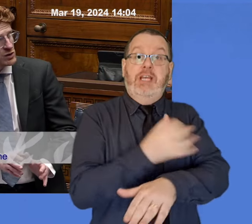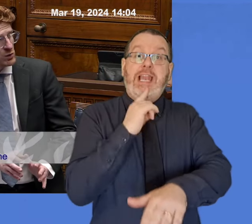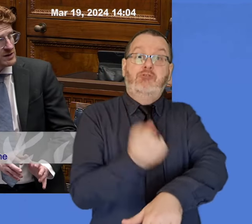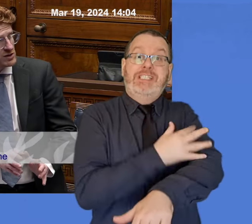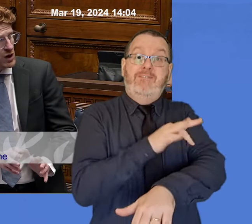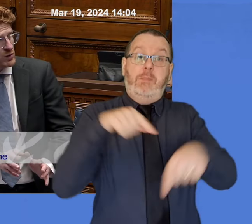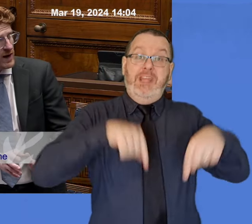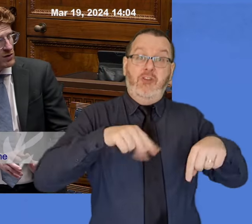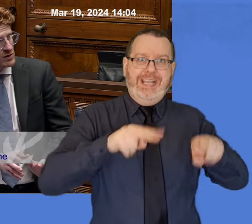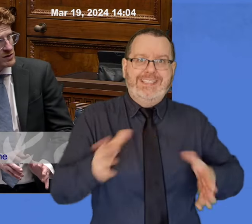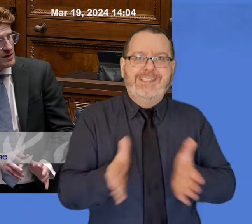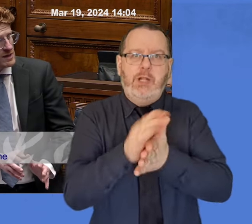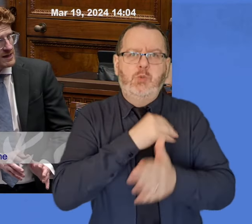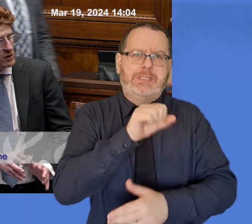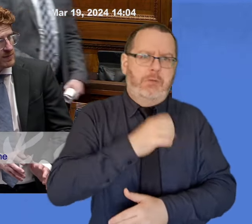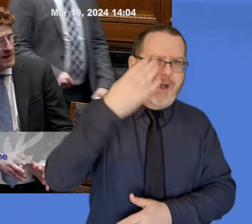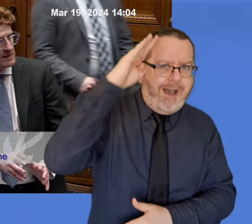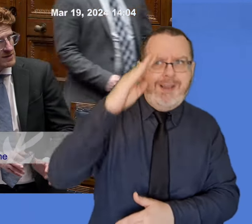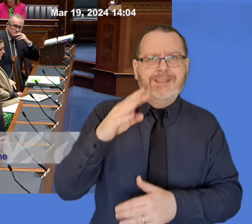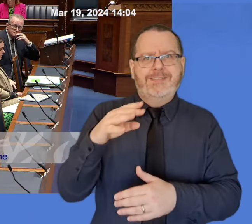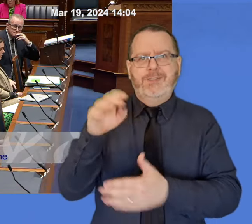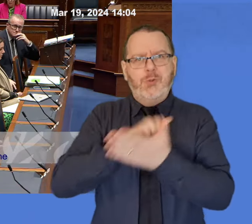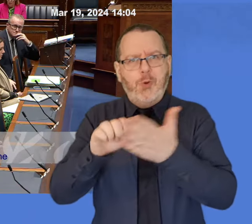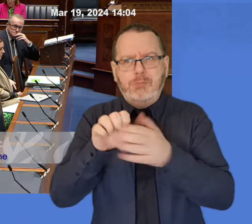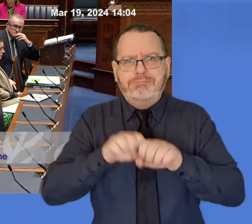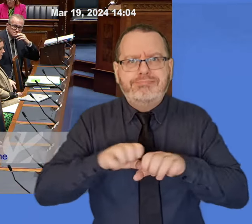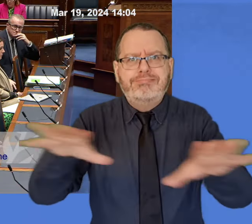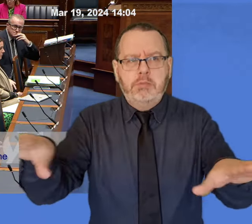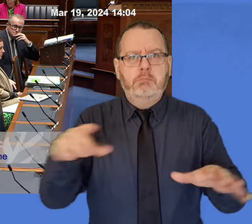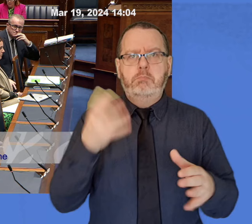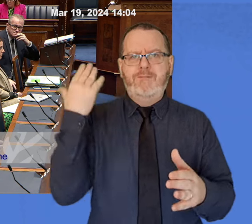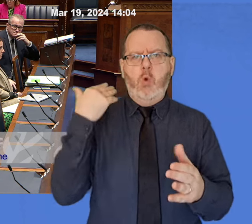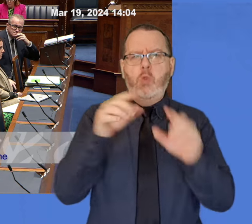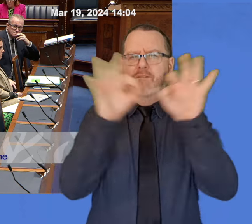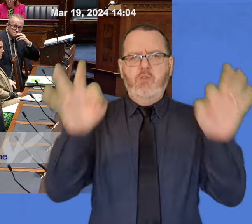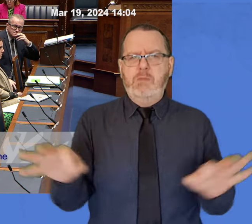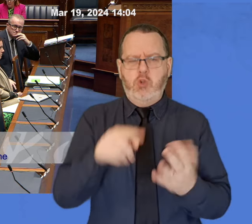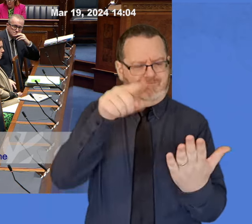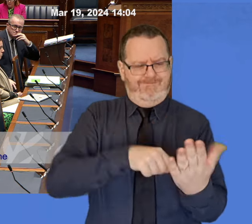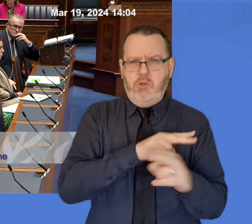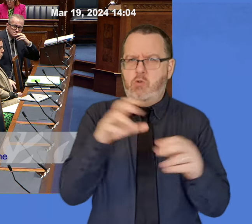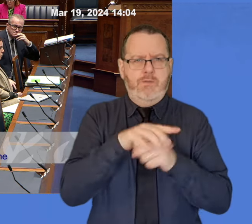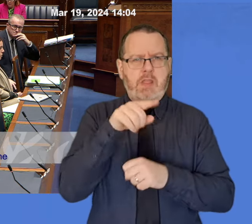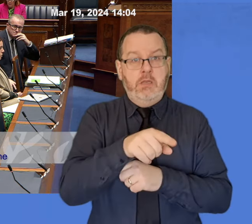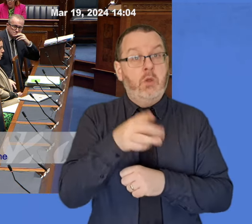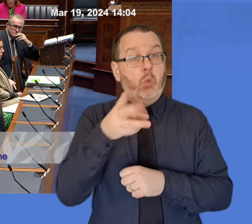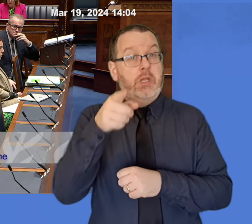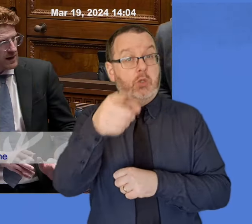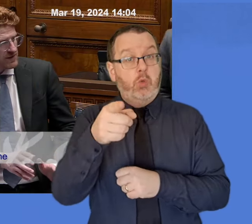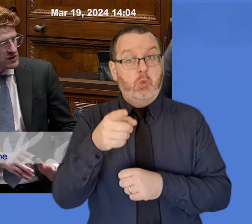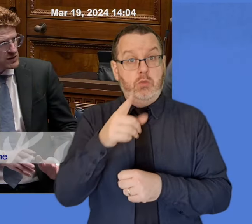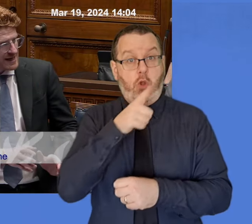being sold into the south and wider onto the single European, the electricity market in Europe. Will you explore with